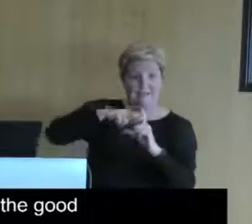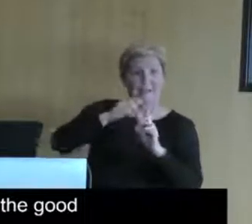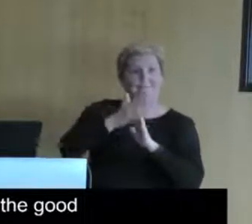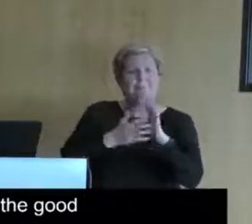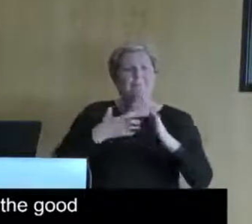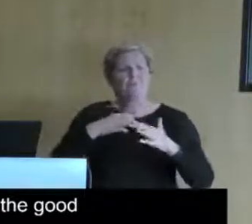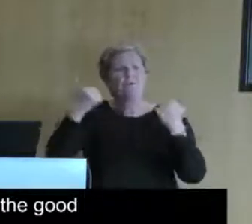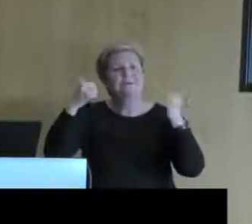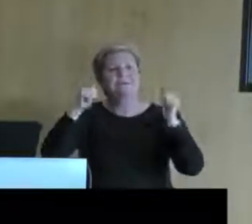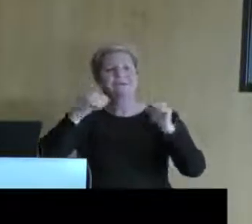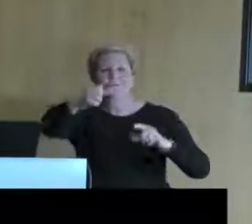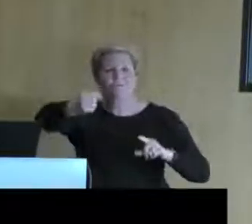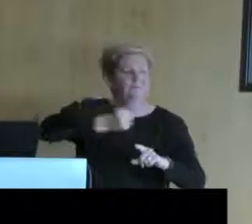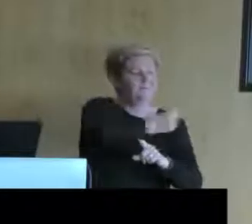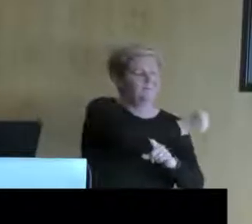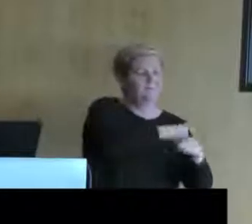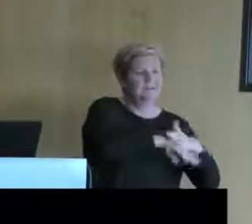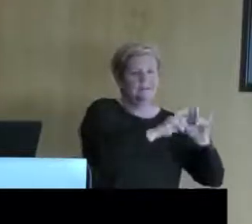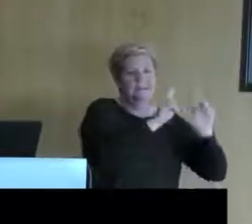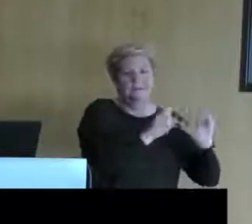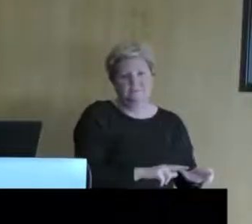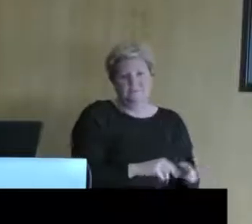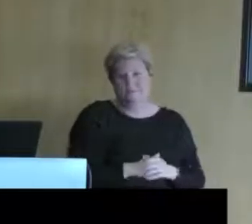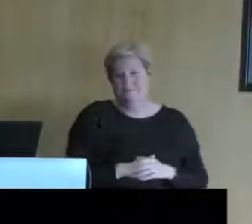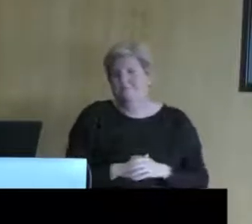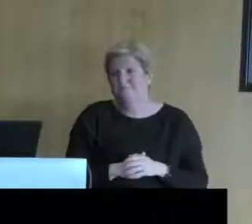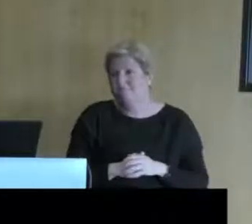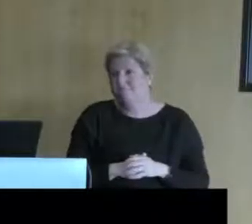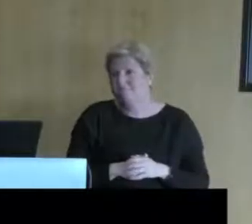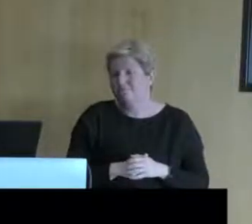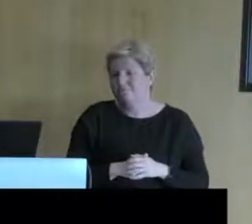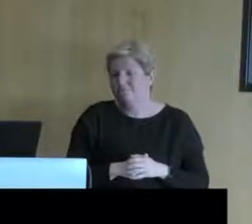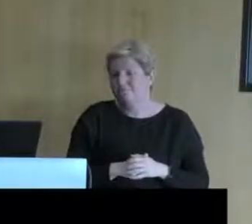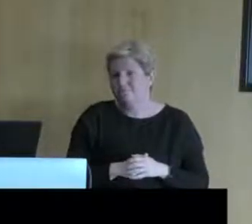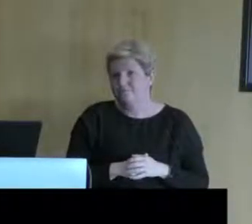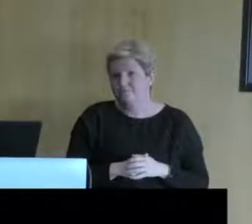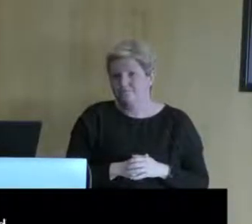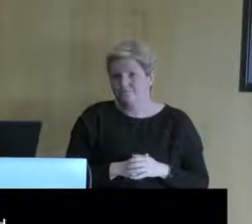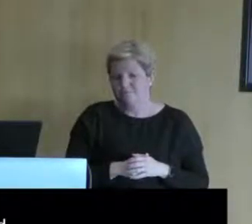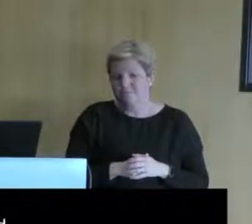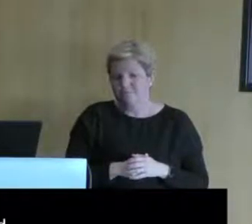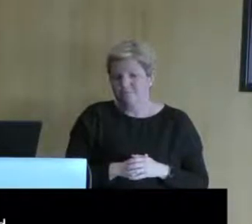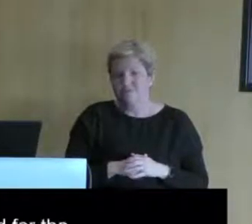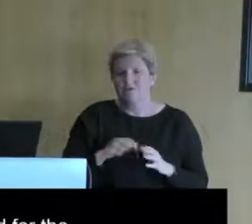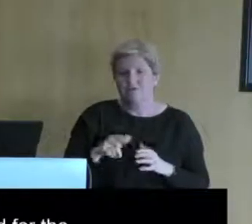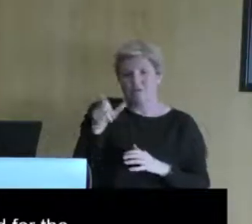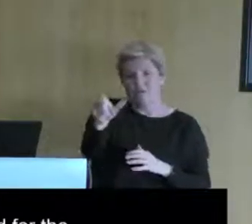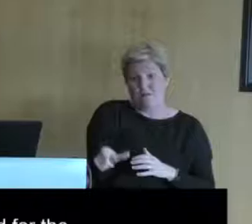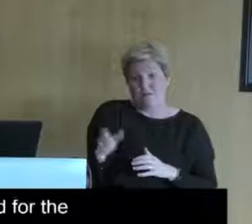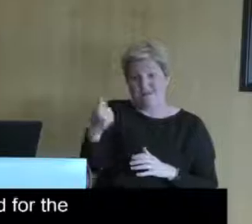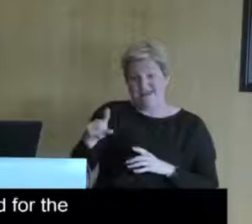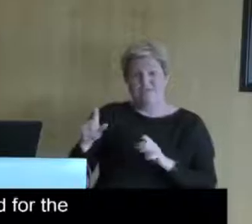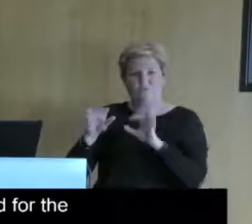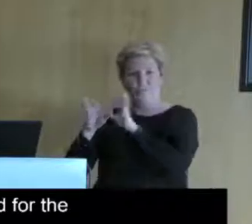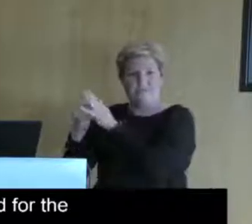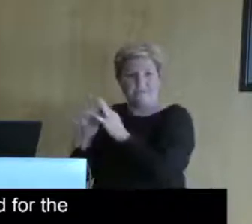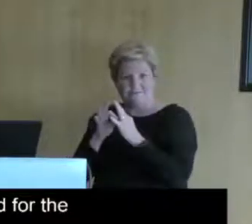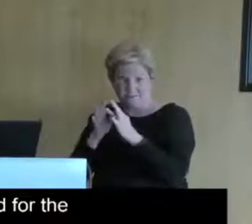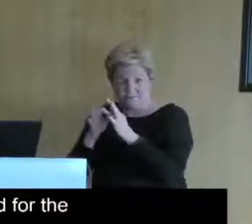update with the register, and that will be able to be facilitated through the good management of